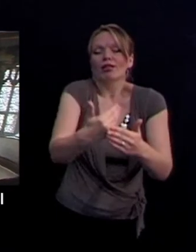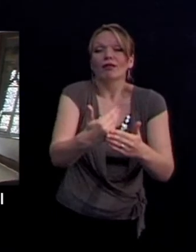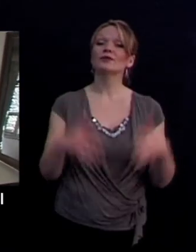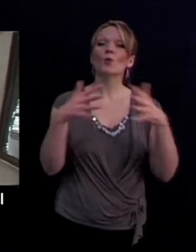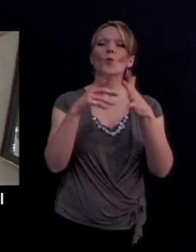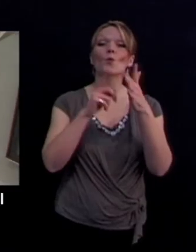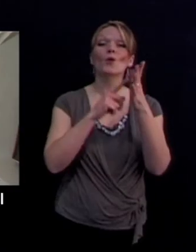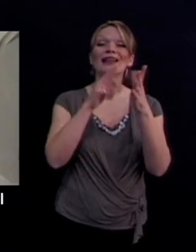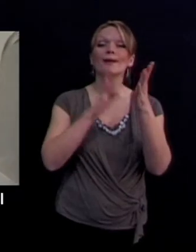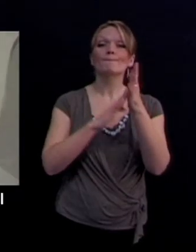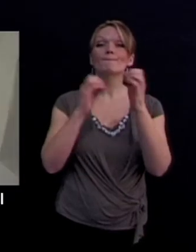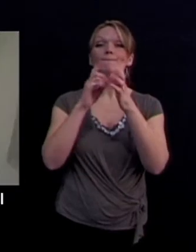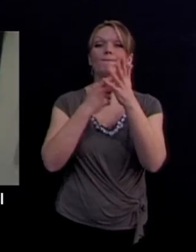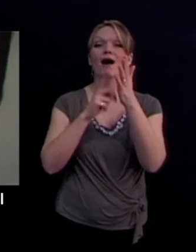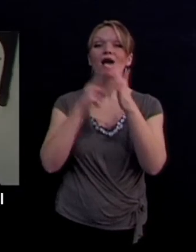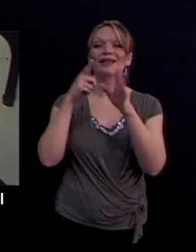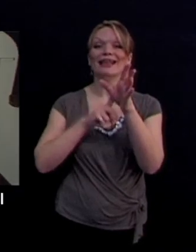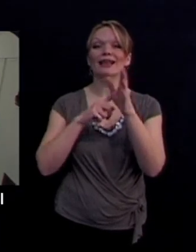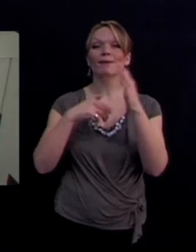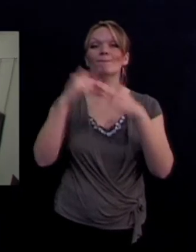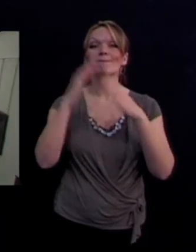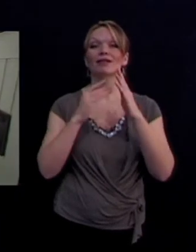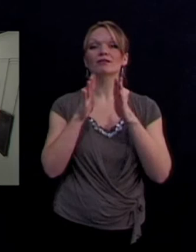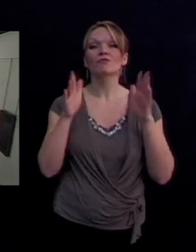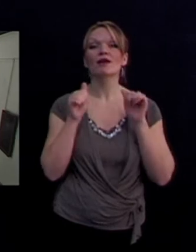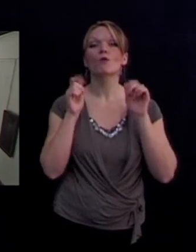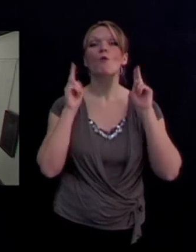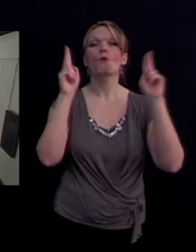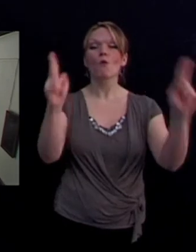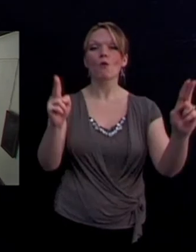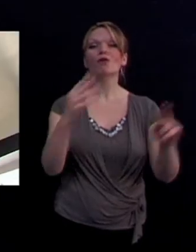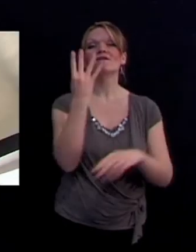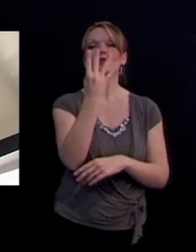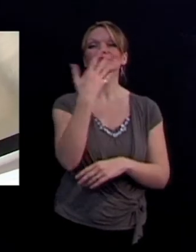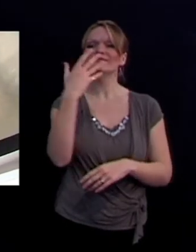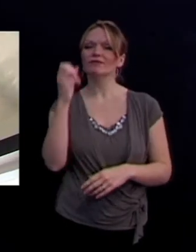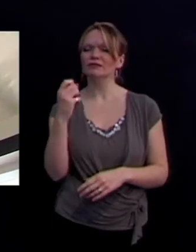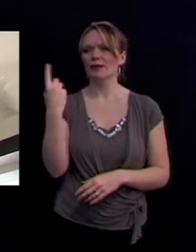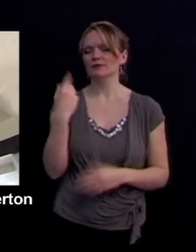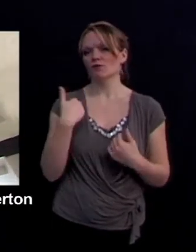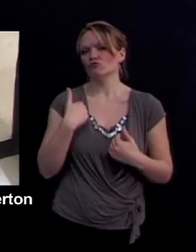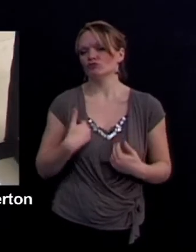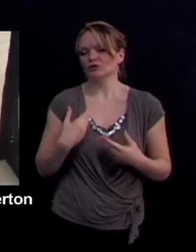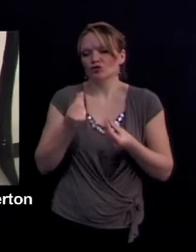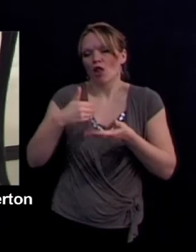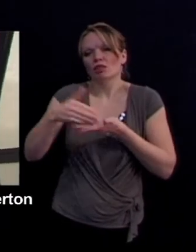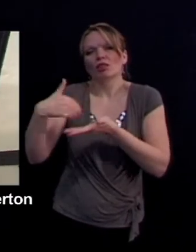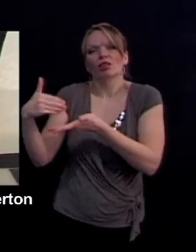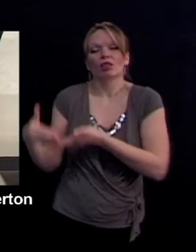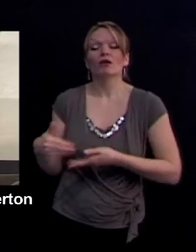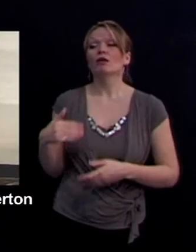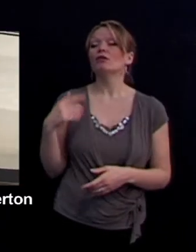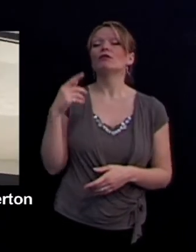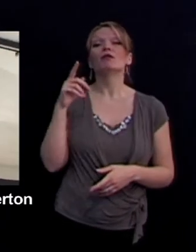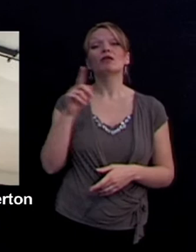William Barley built the Great Hall in around 1450. He was a rich cloth merchant. Around 80 years later,